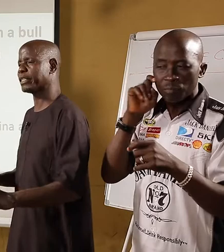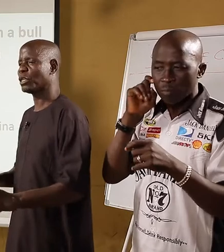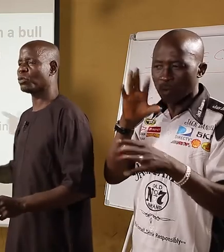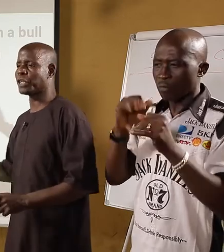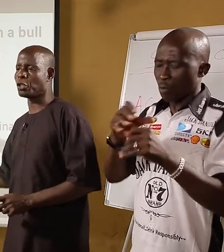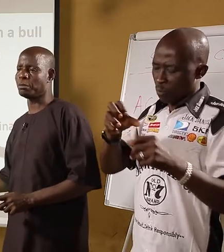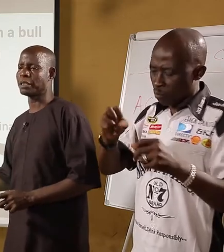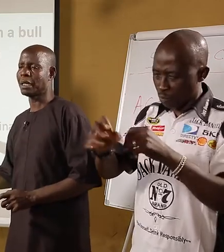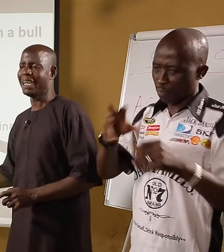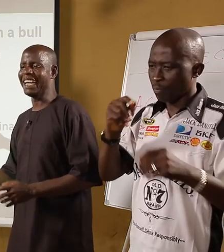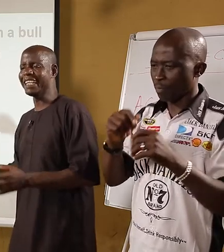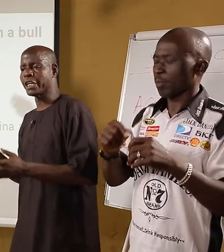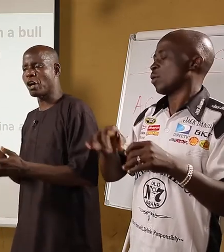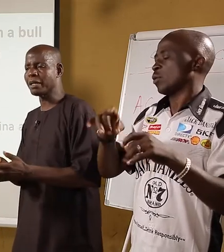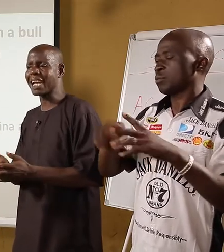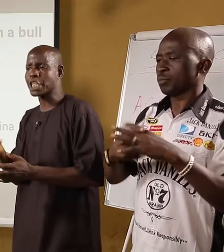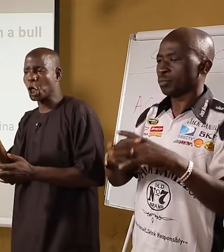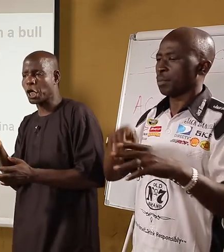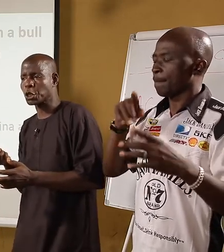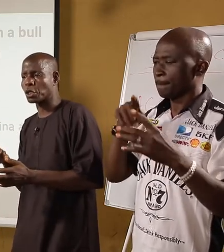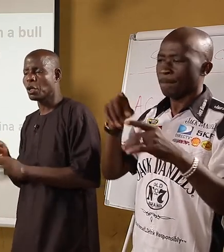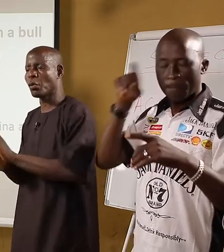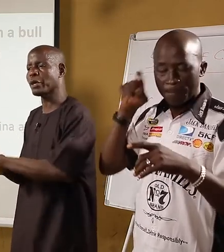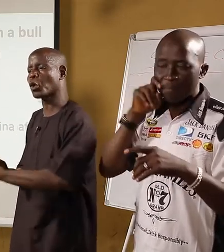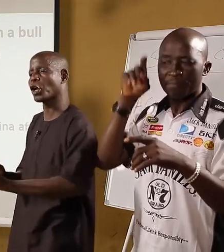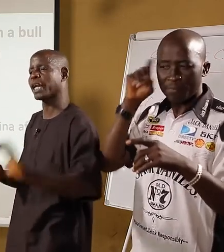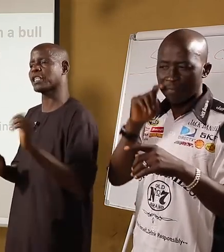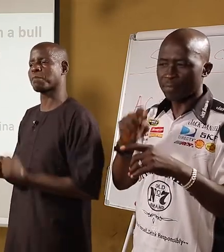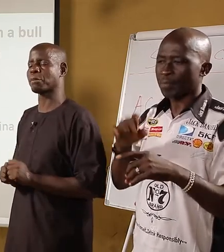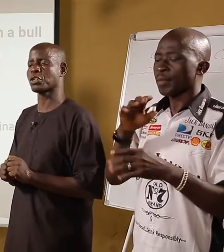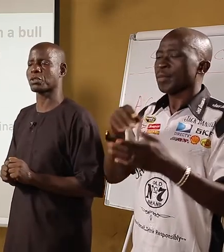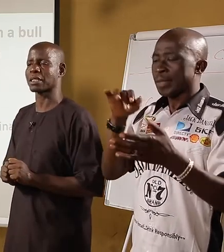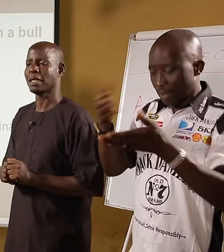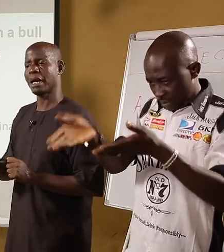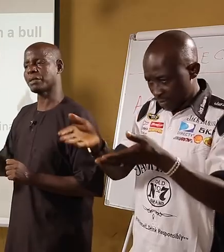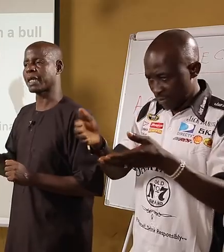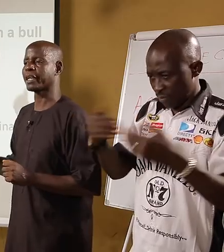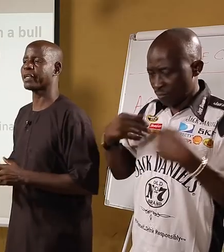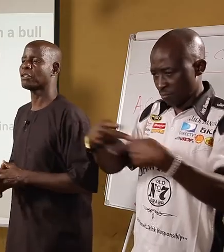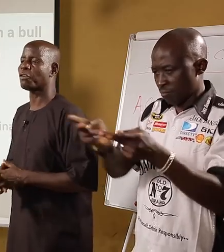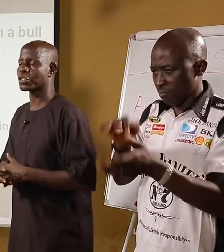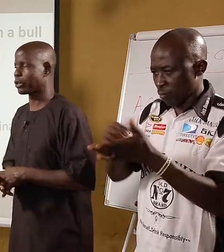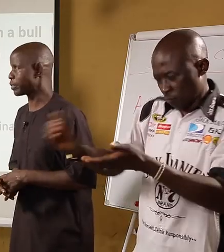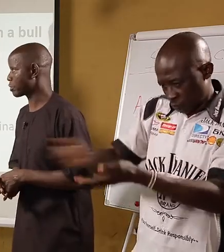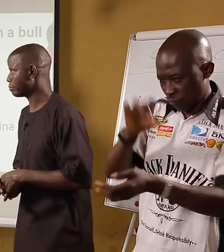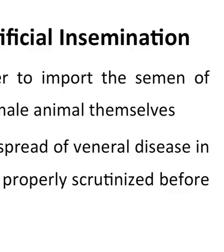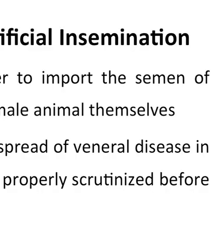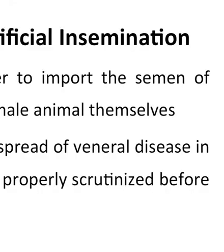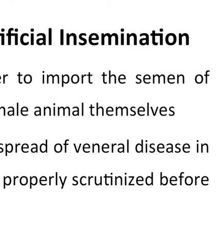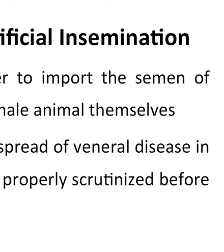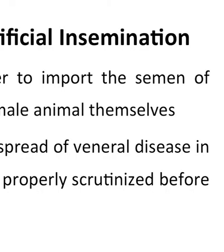having mating with the dummy. In the dummy, there is a location where you collect the spermatozoas and you take it for